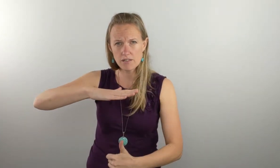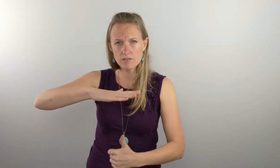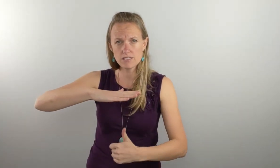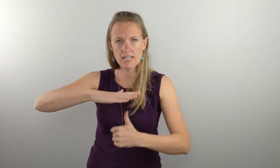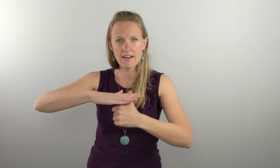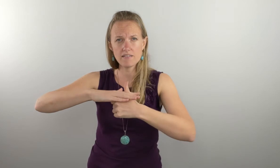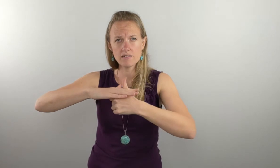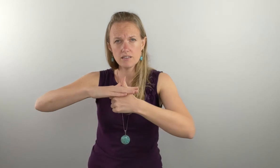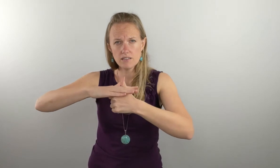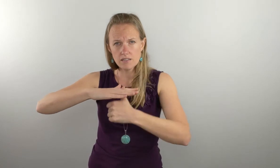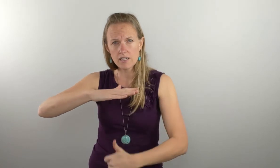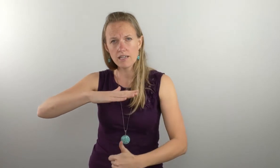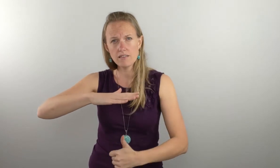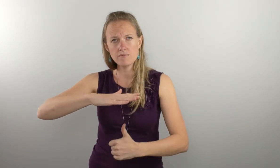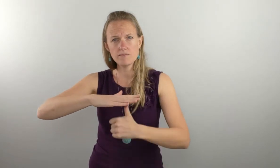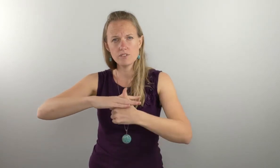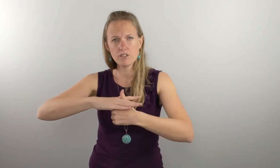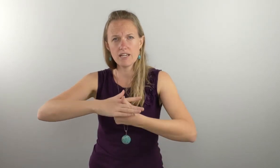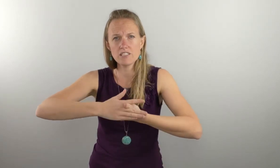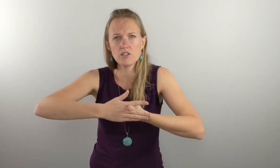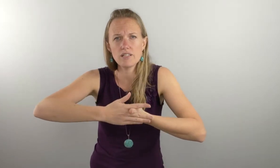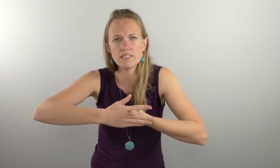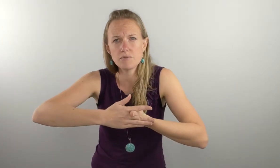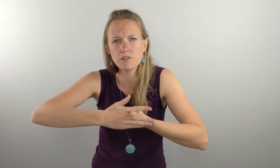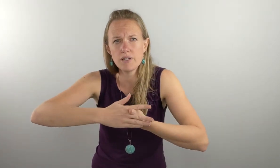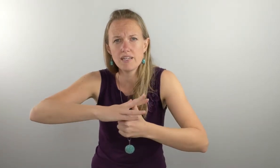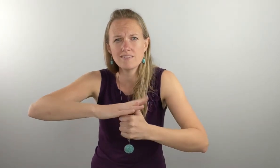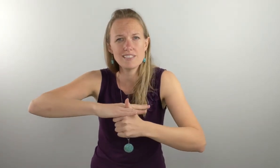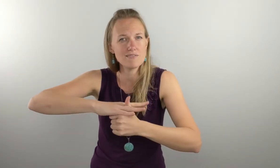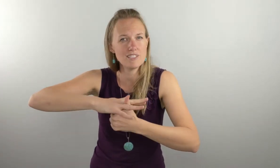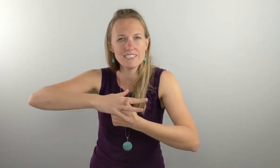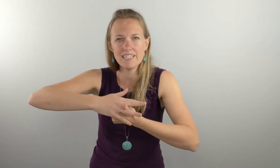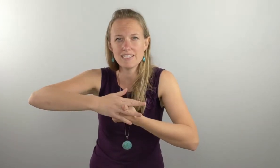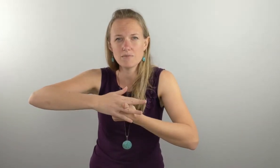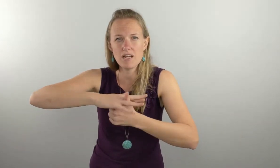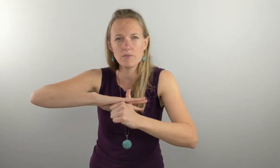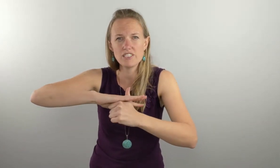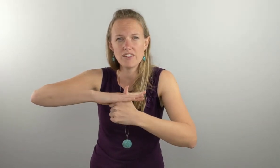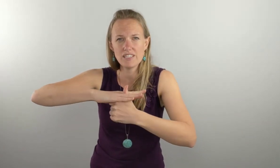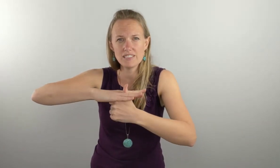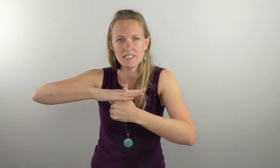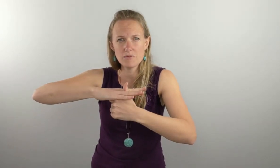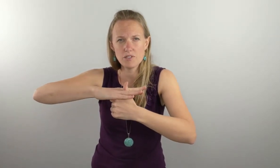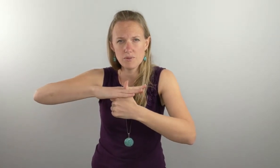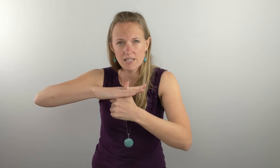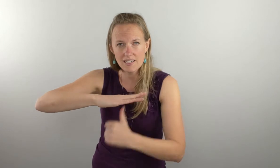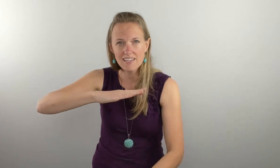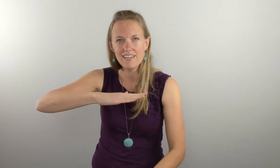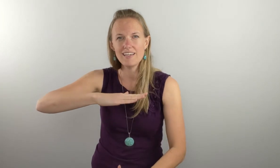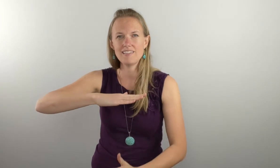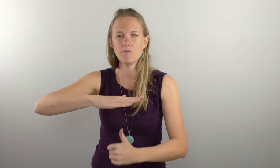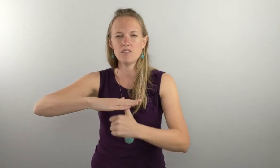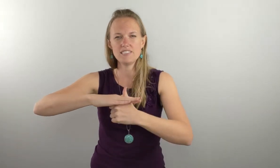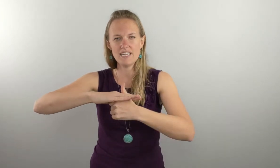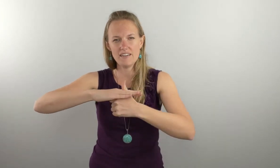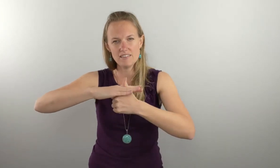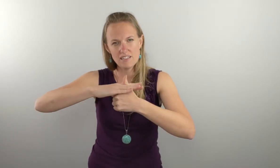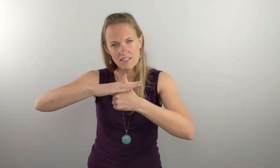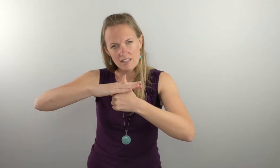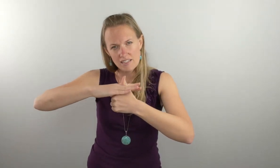goes down. Okay? So you kind of show that it's between. Once again, it doesn't matter which fingers that it's between, and then pull it down.